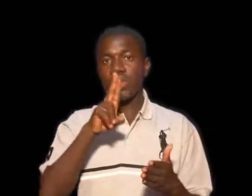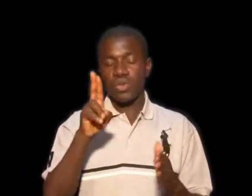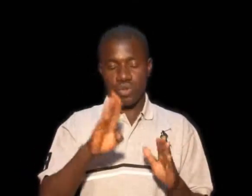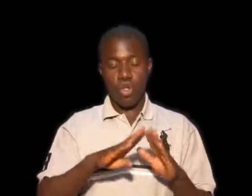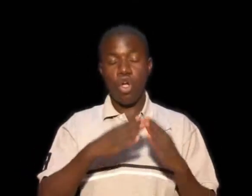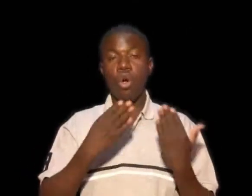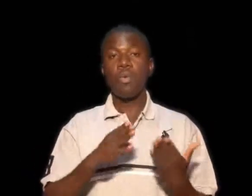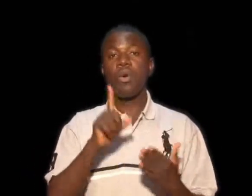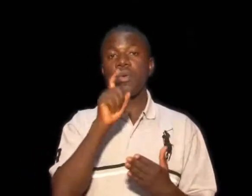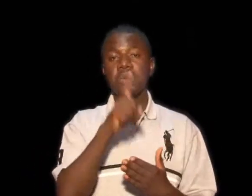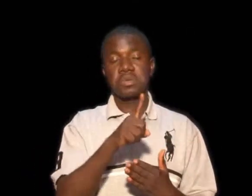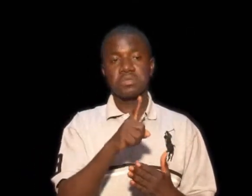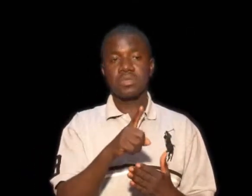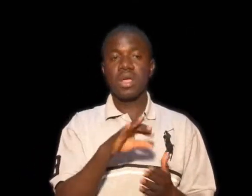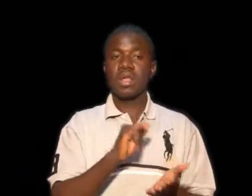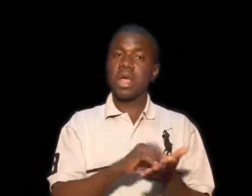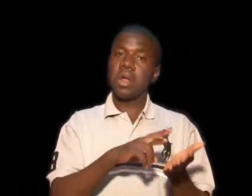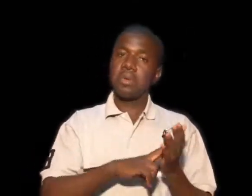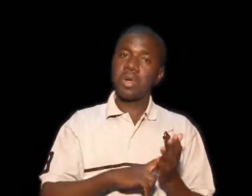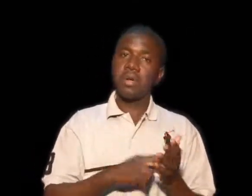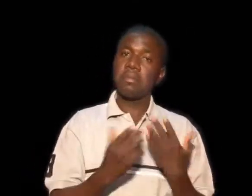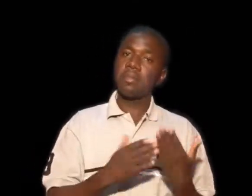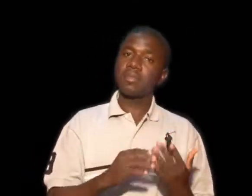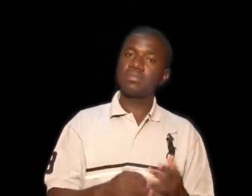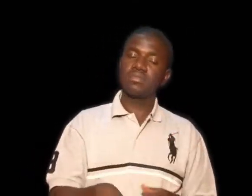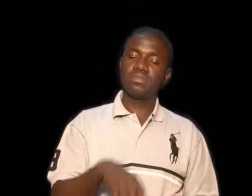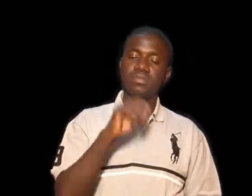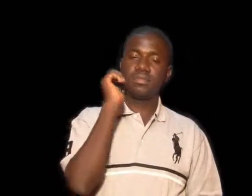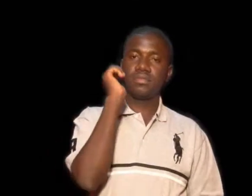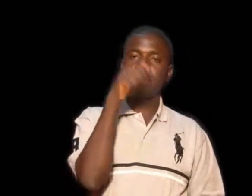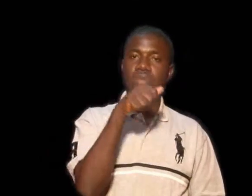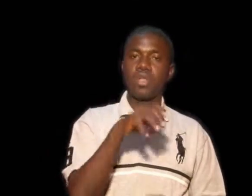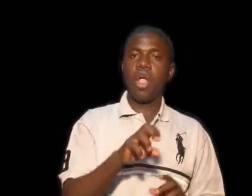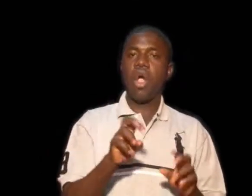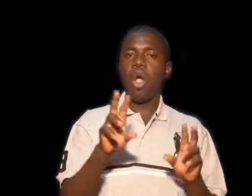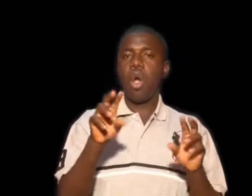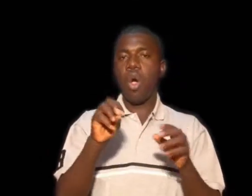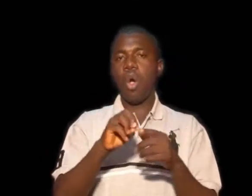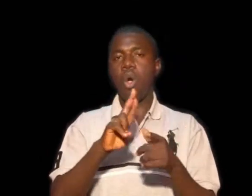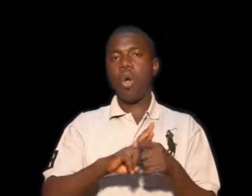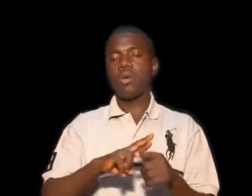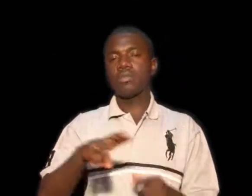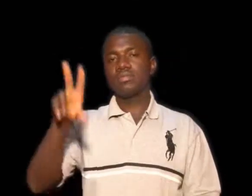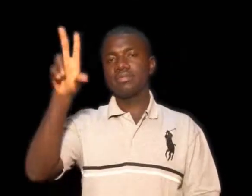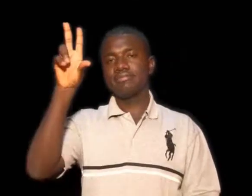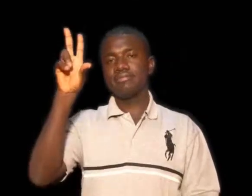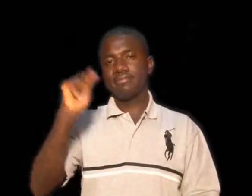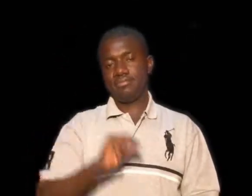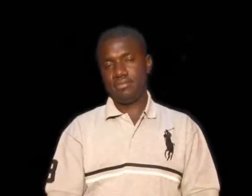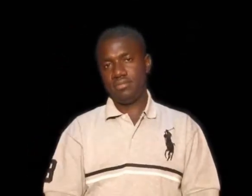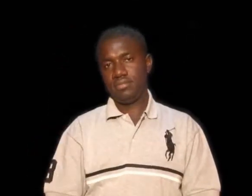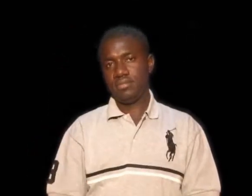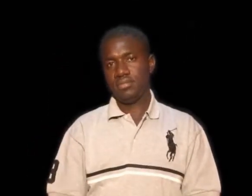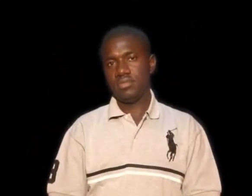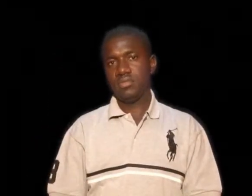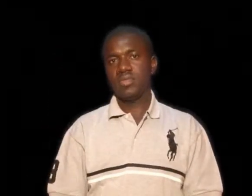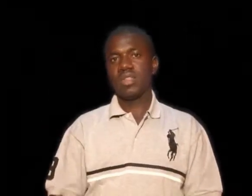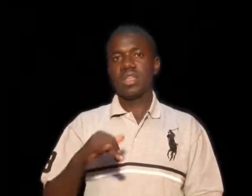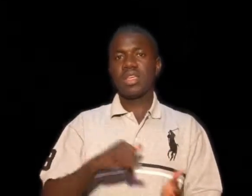Use open questions that require more than a yes or no answer. The response to an open question will allow you to